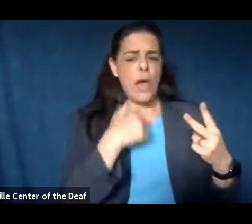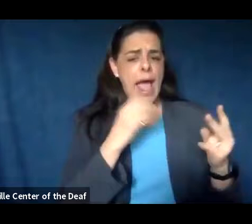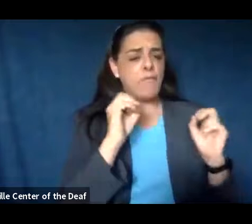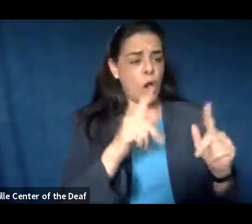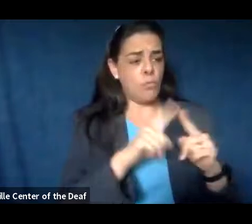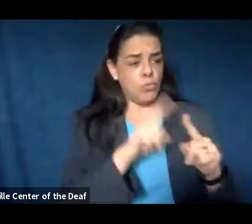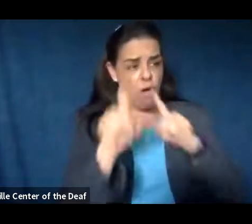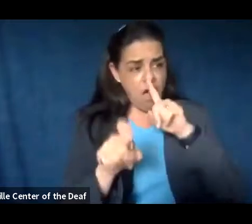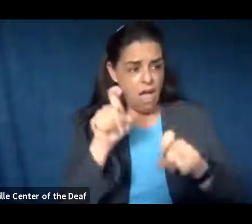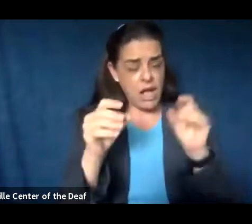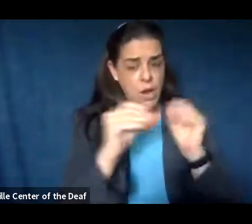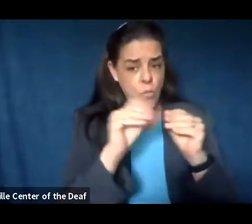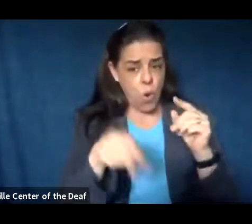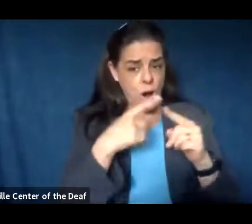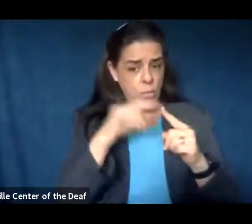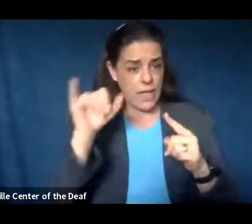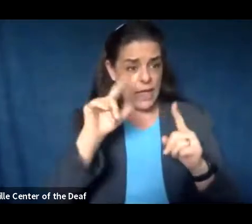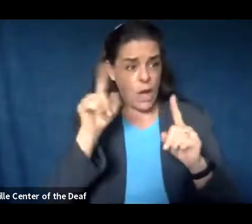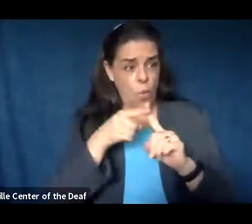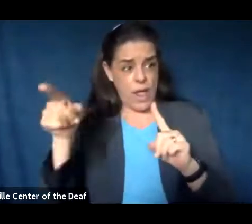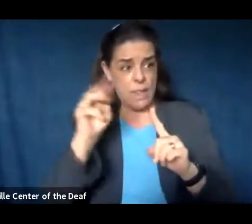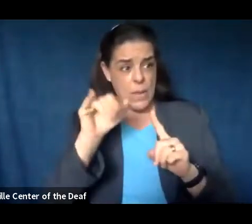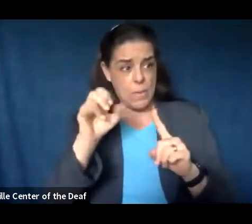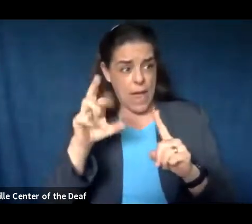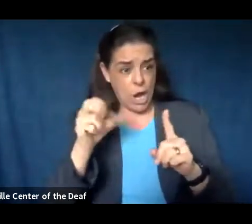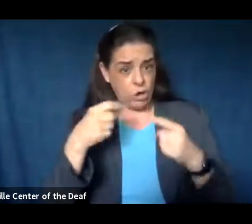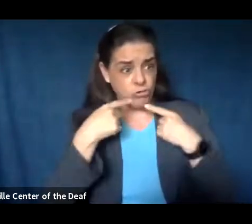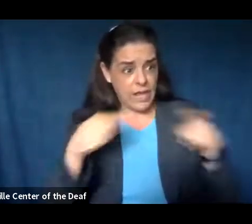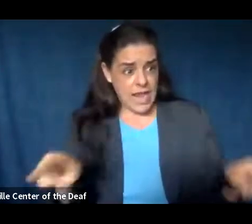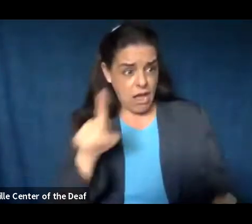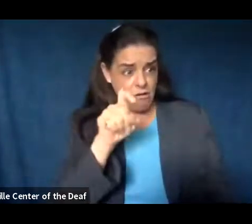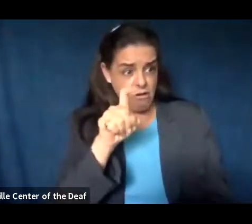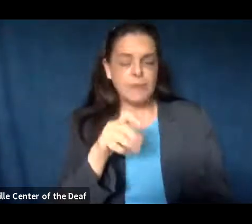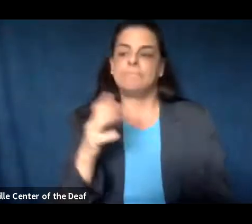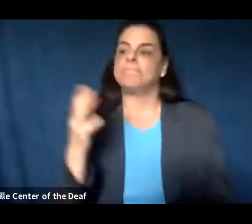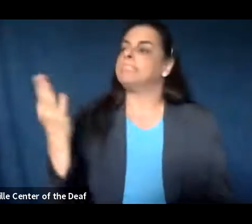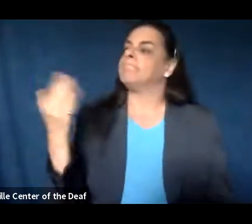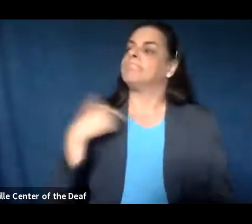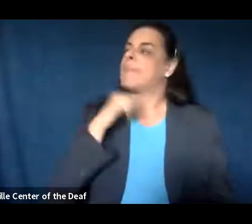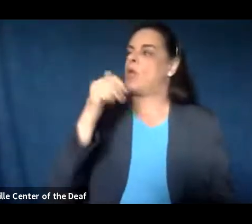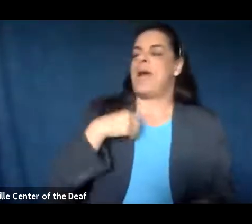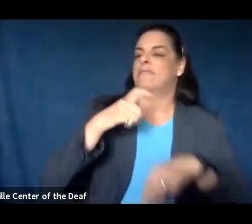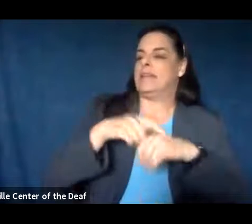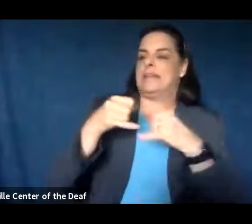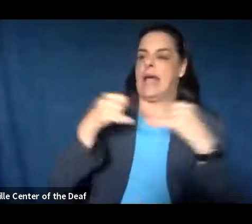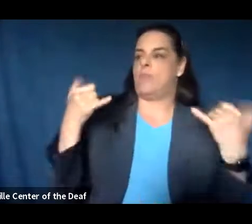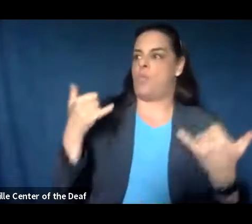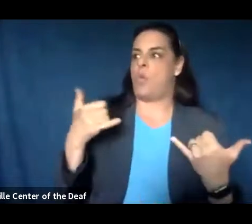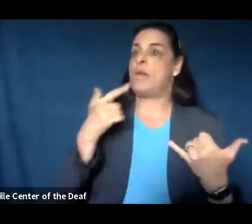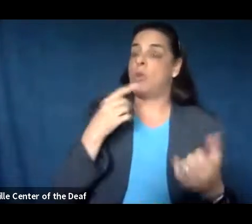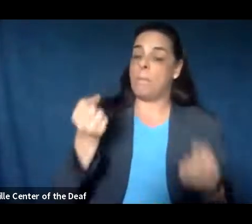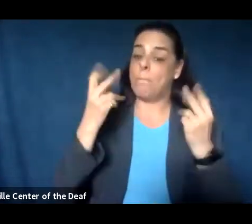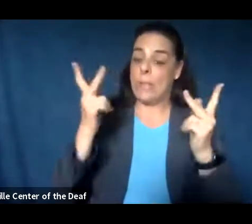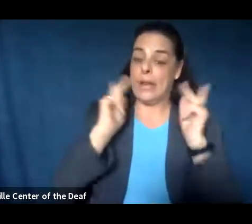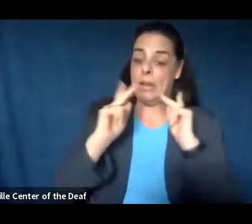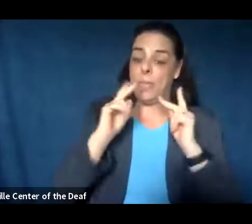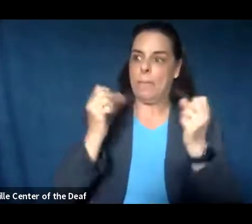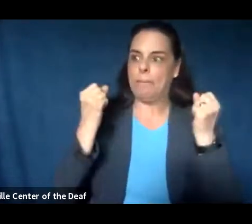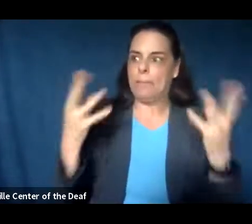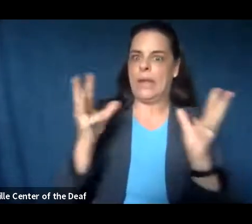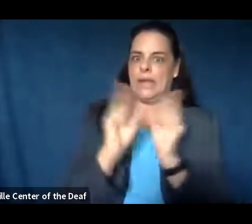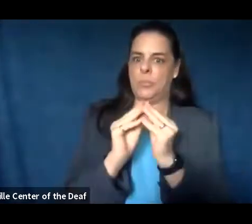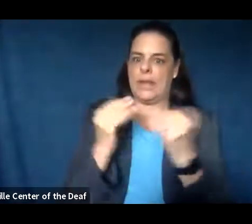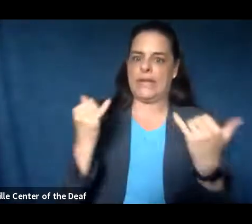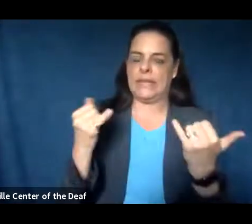more questions about that when they do? I don't have the timeline right now. There's a lot of people, and there have been a lot of meetings today